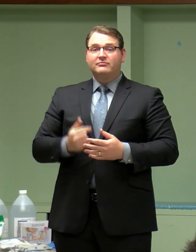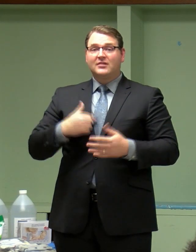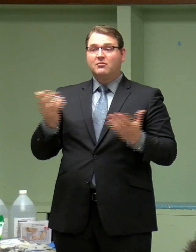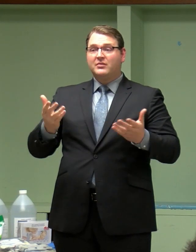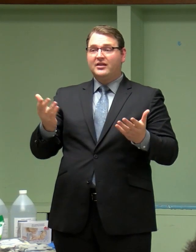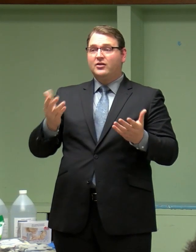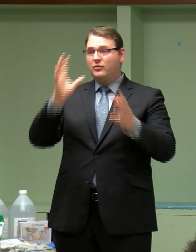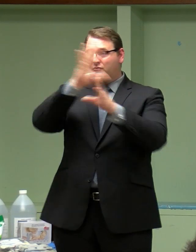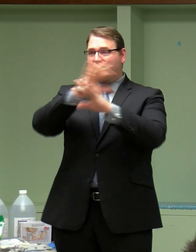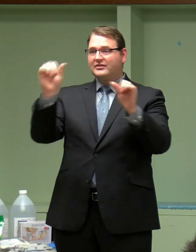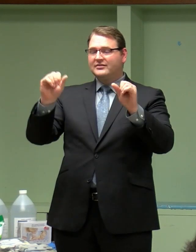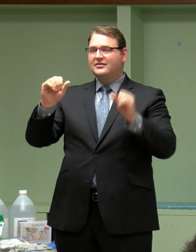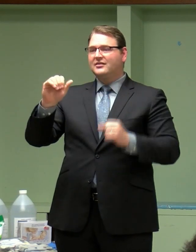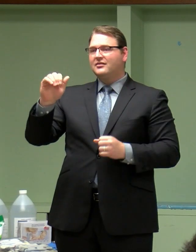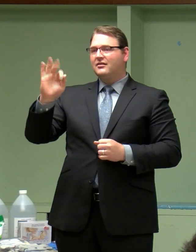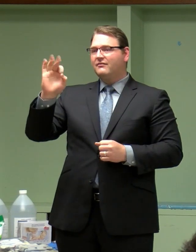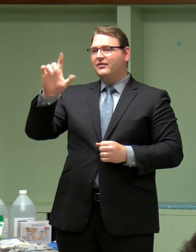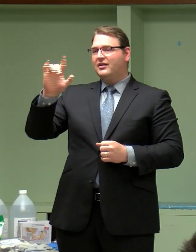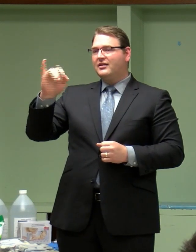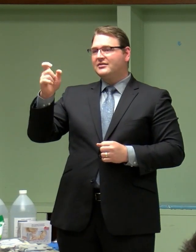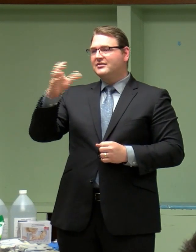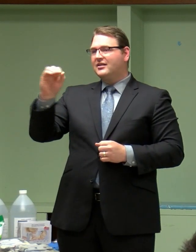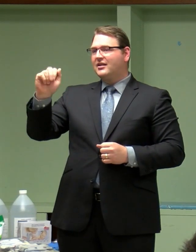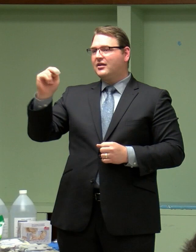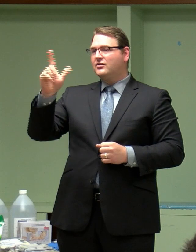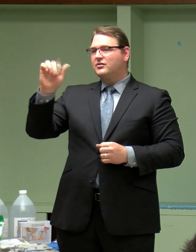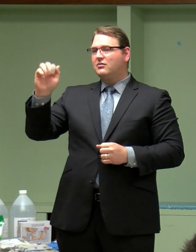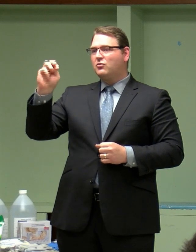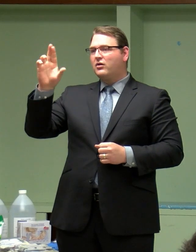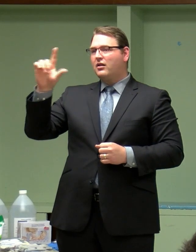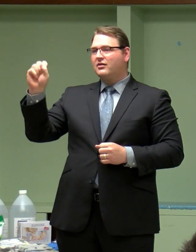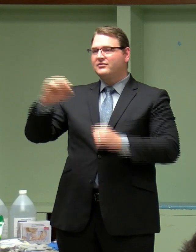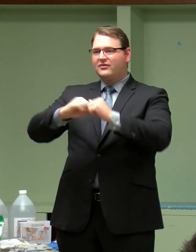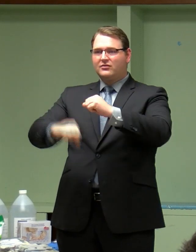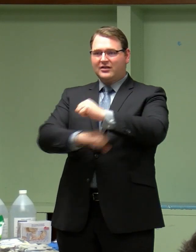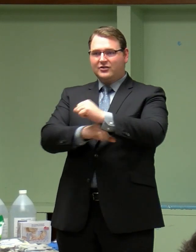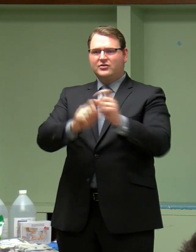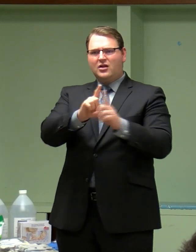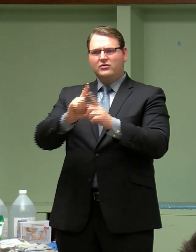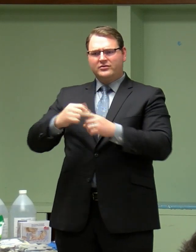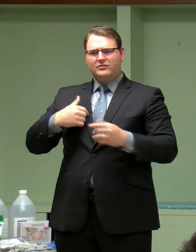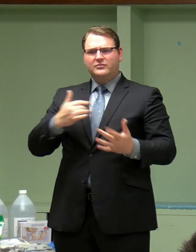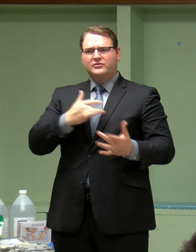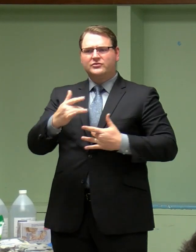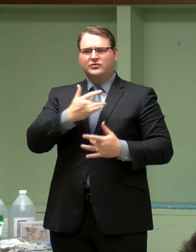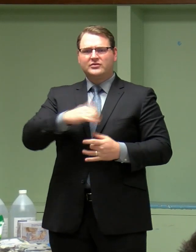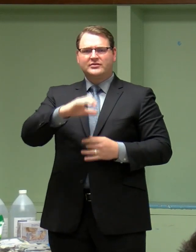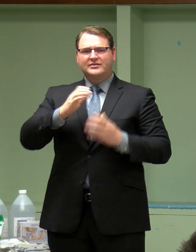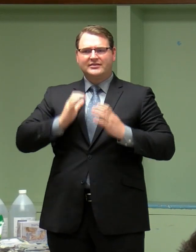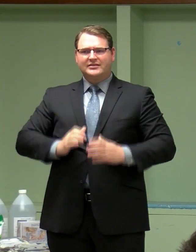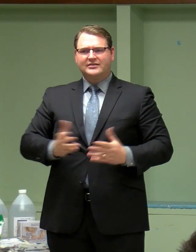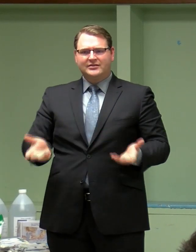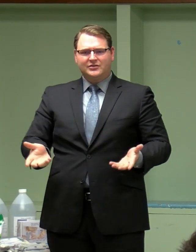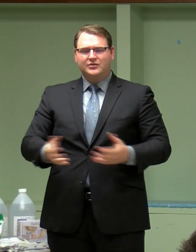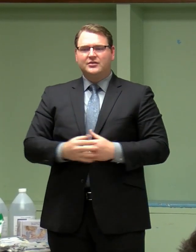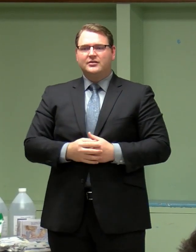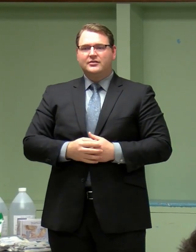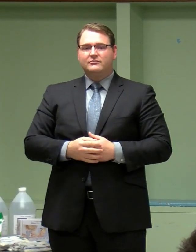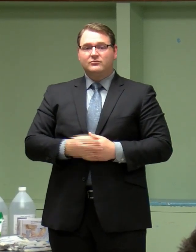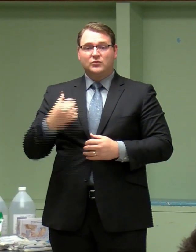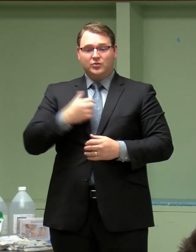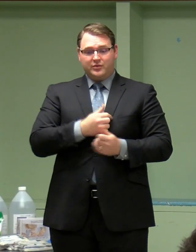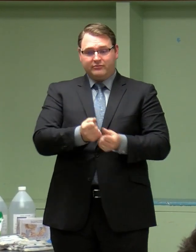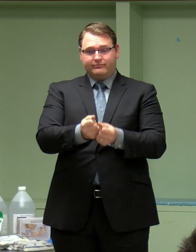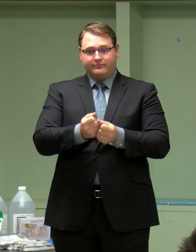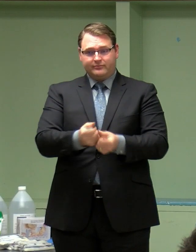Morales Memorial Foundation, and also as a concerned citizen. By donating the KN95 masks to the brave men and